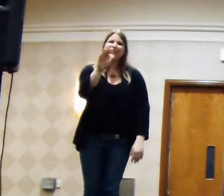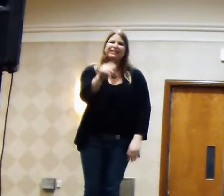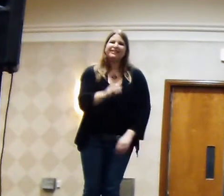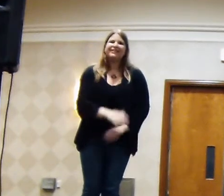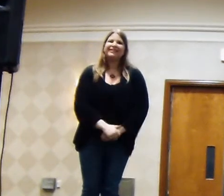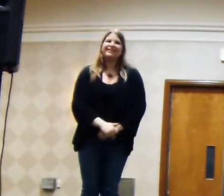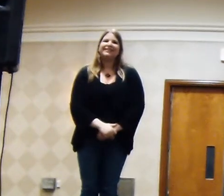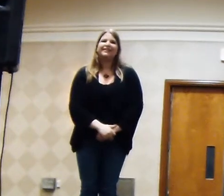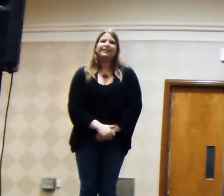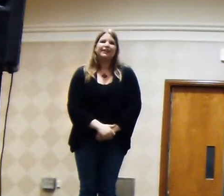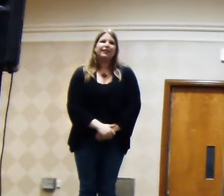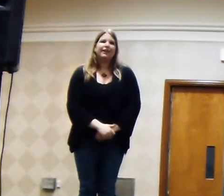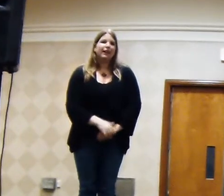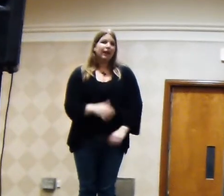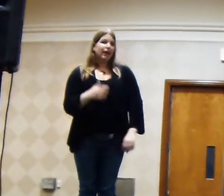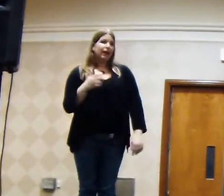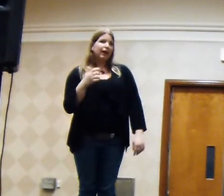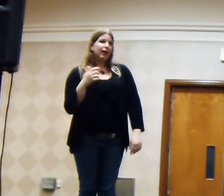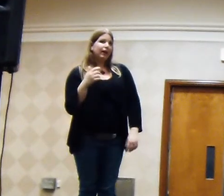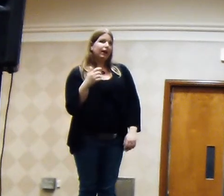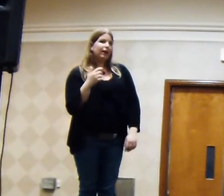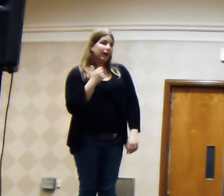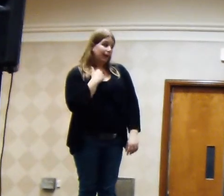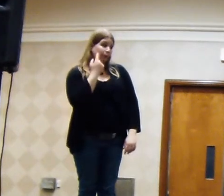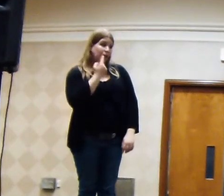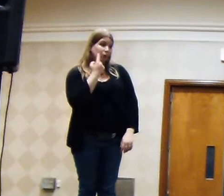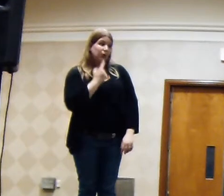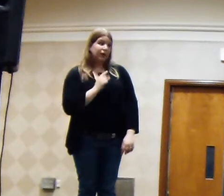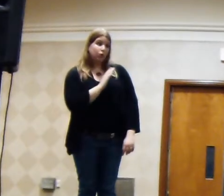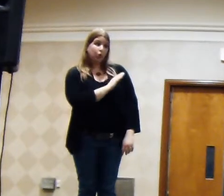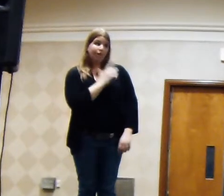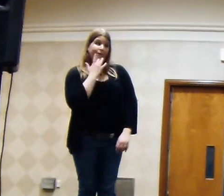Hi, my name is Nick. I was wondering what your